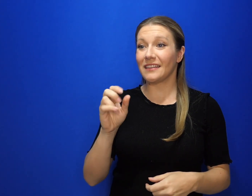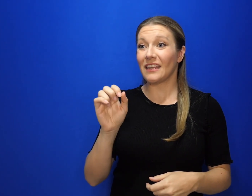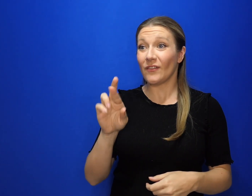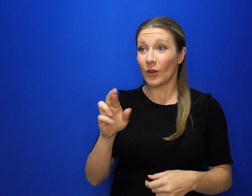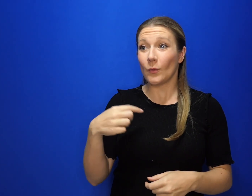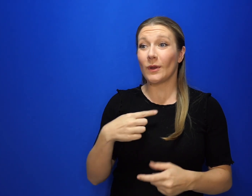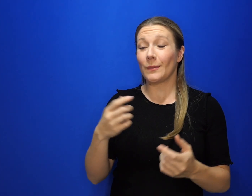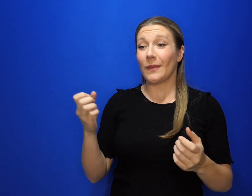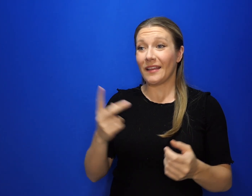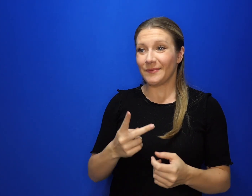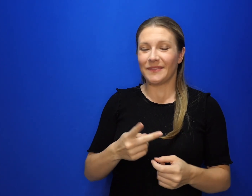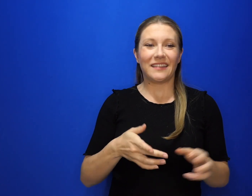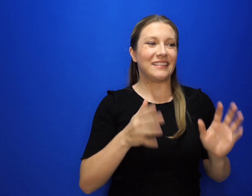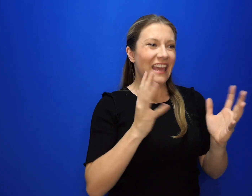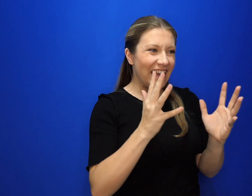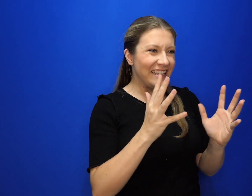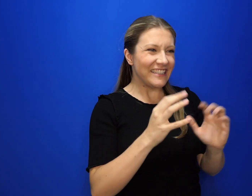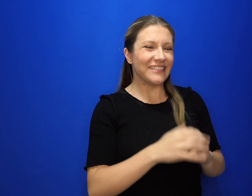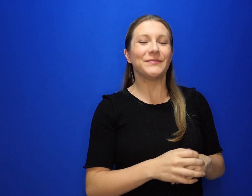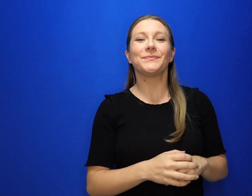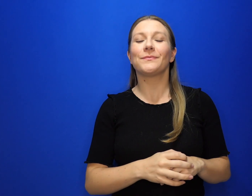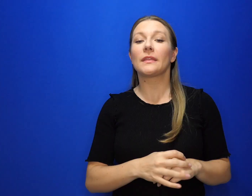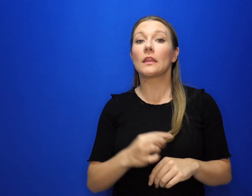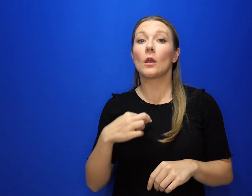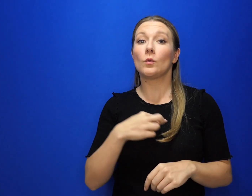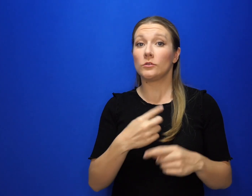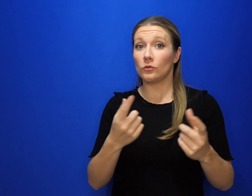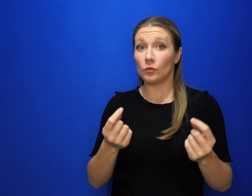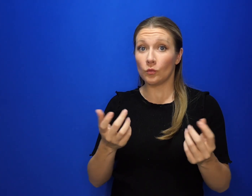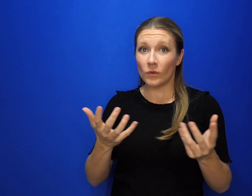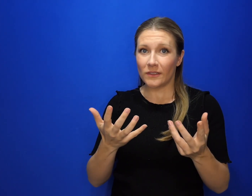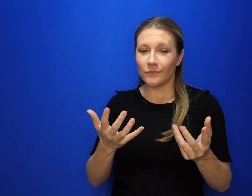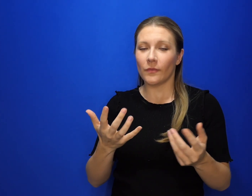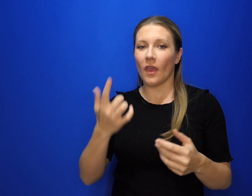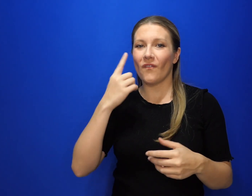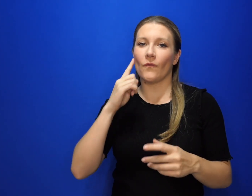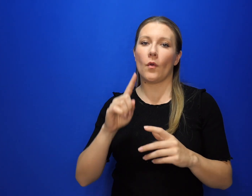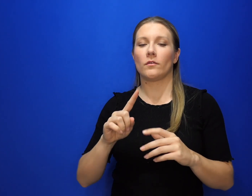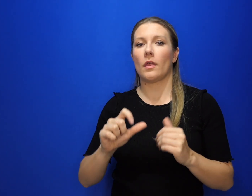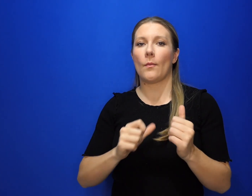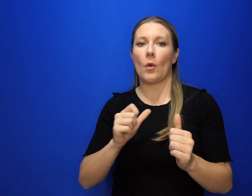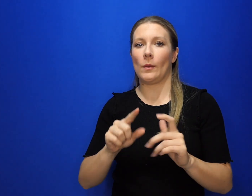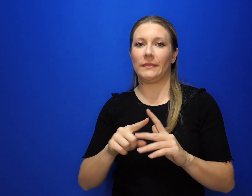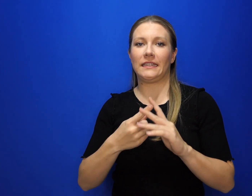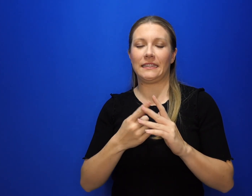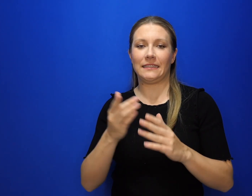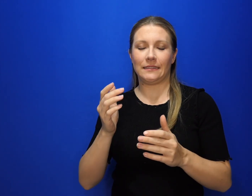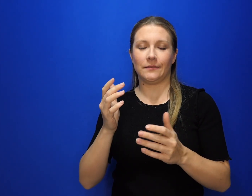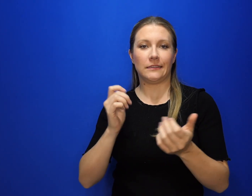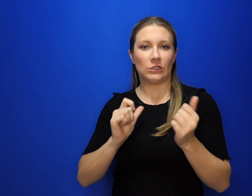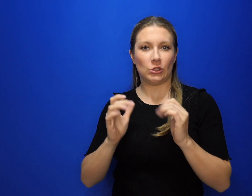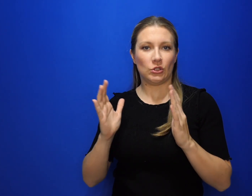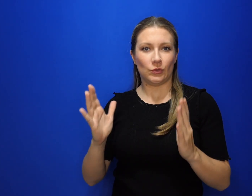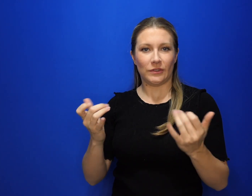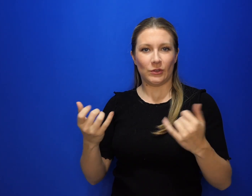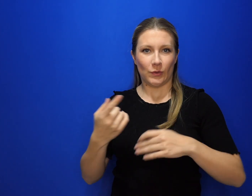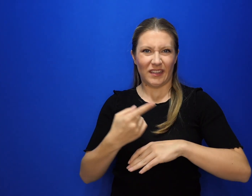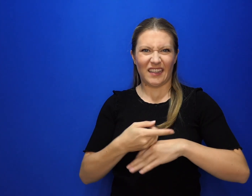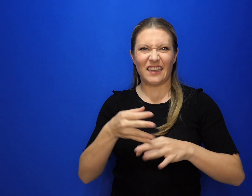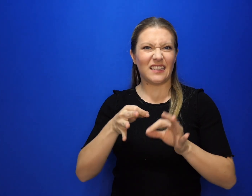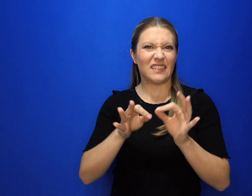Jennifer, we're back. Yay! We're going to do, for the Bold Beginnings series today, just the very